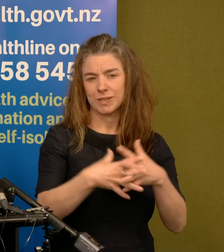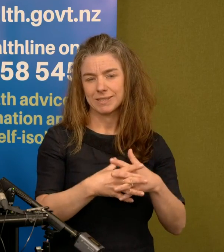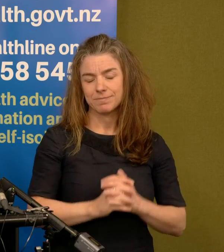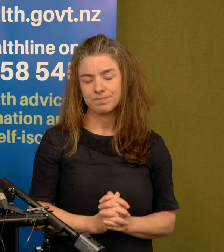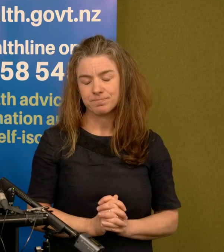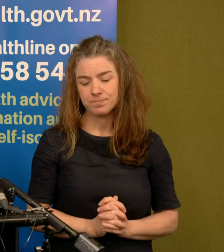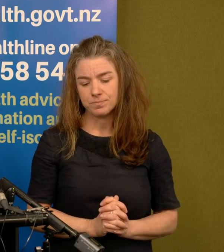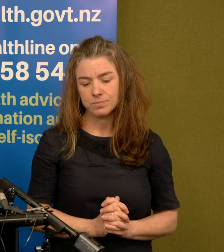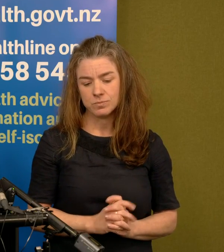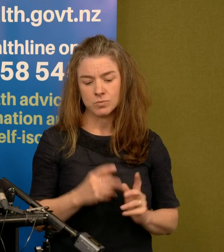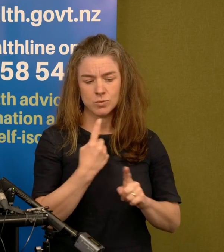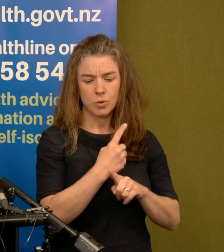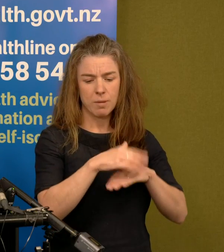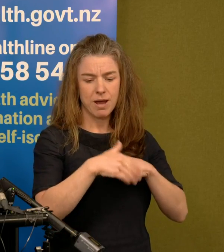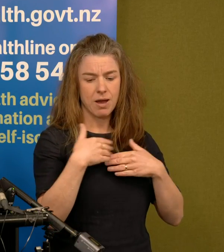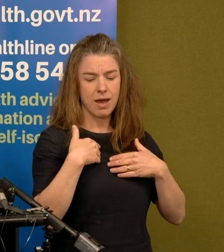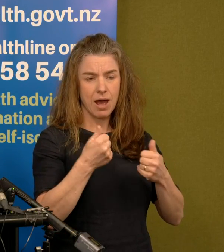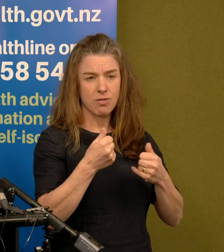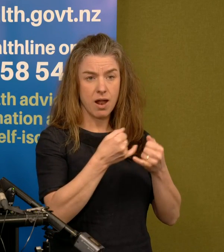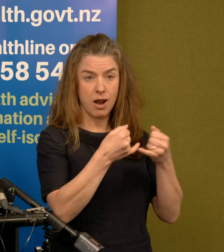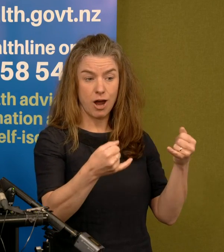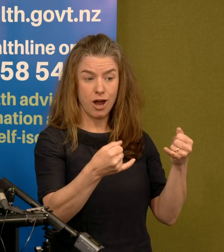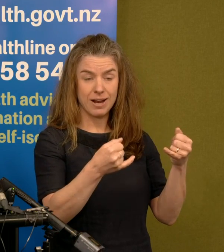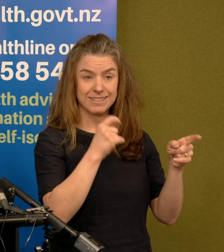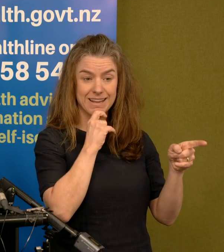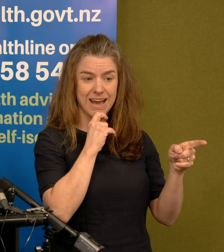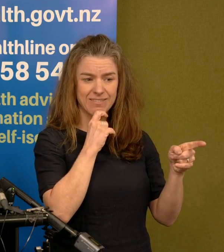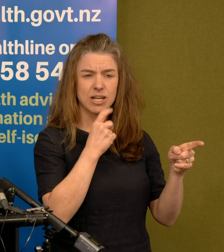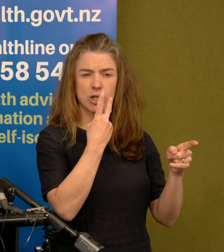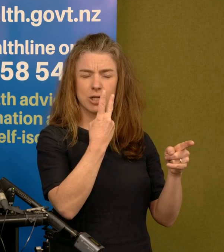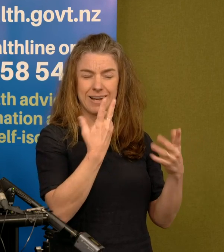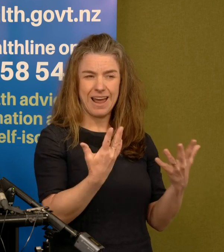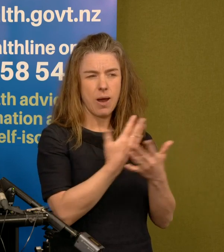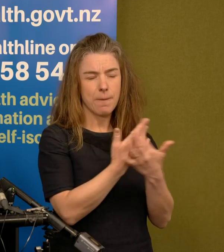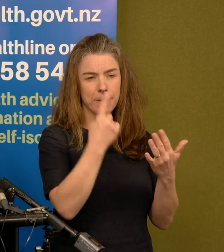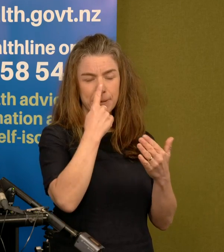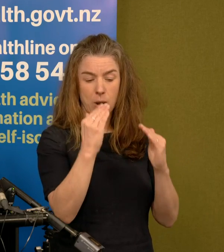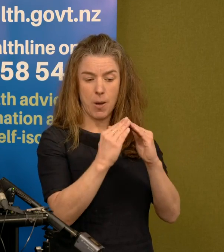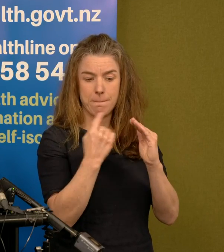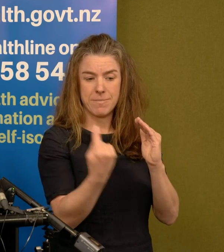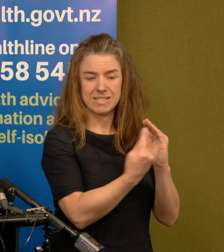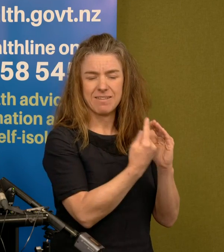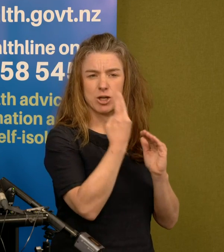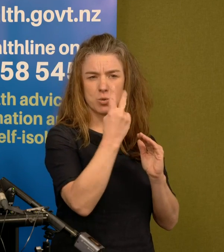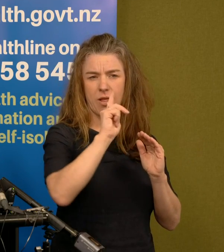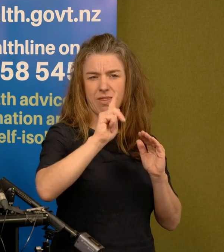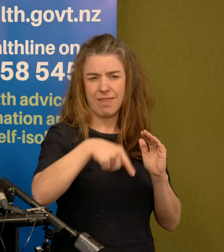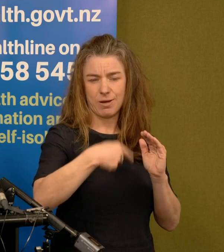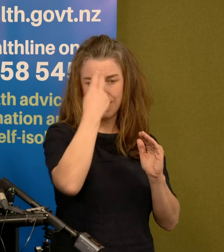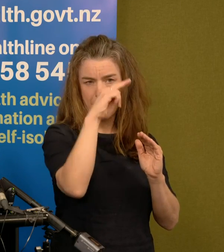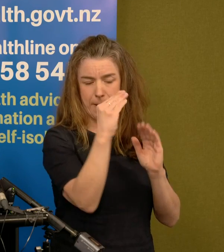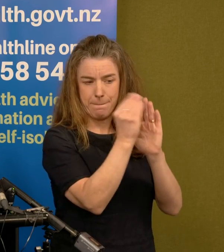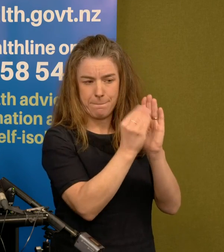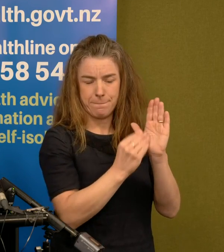In terms of Healthline, there are still currently just over 2,000 people currently in self-isolation registered with Healthline, and that